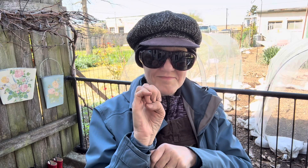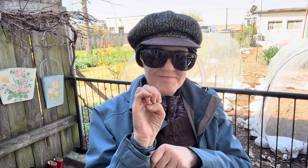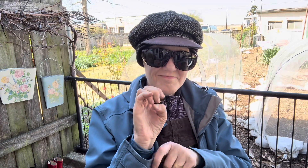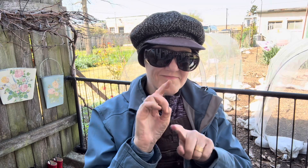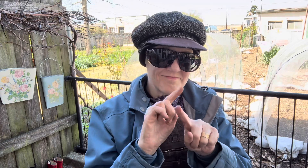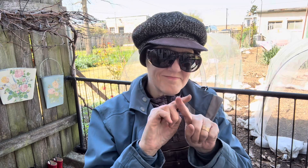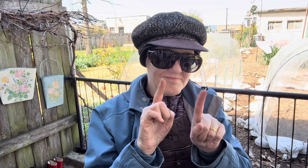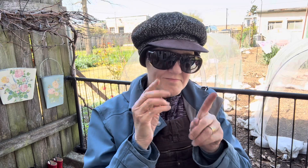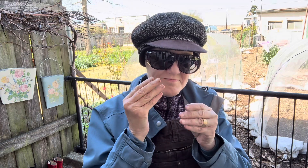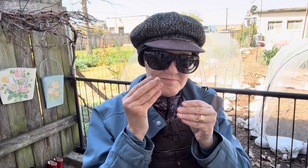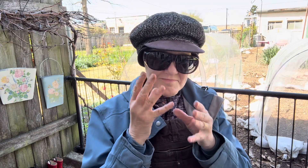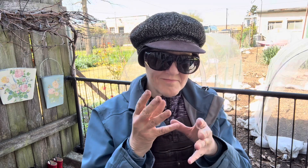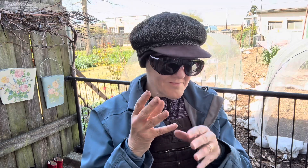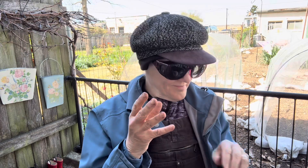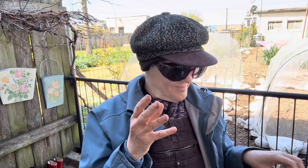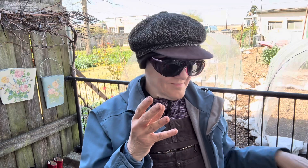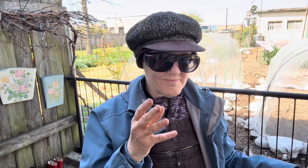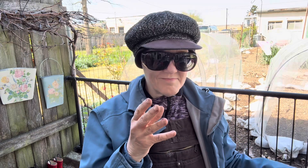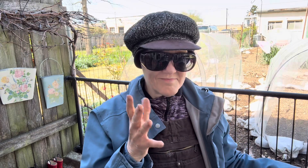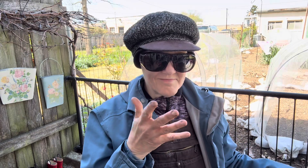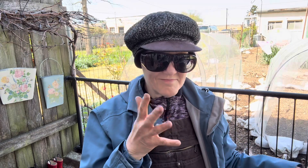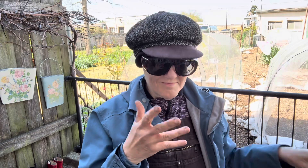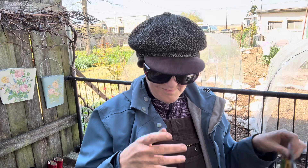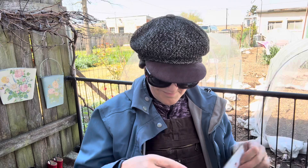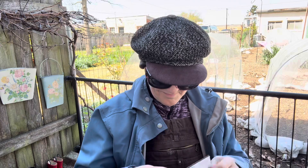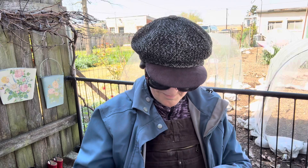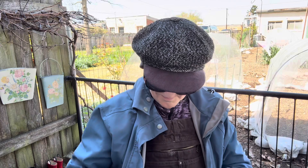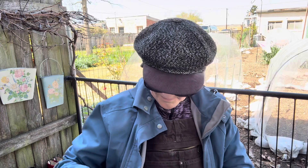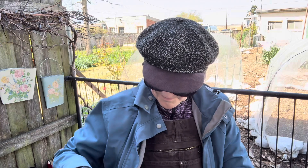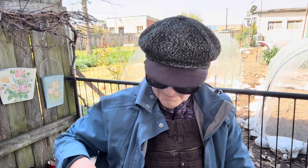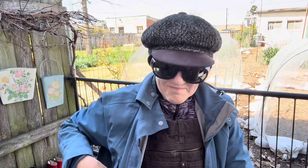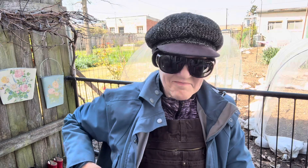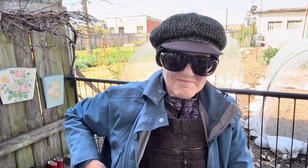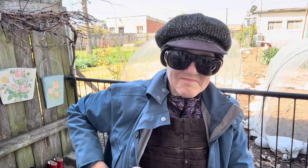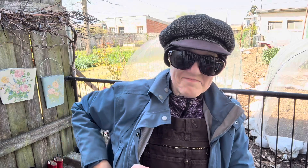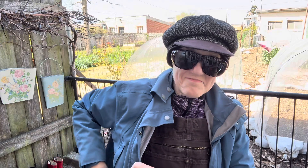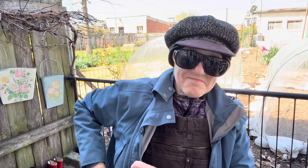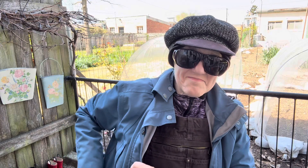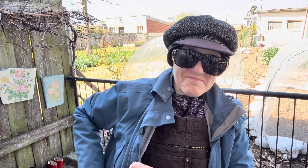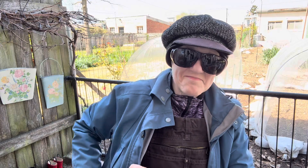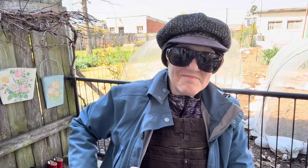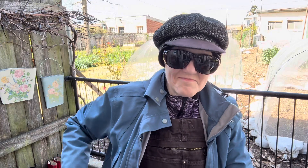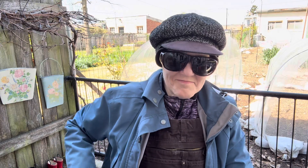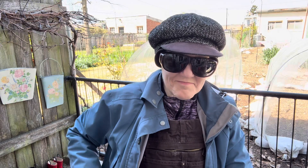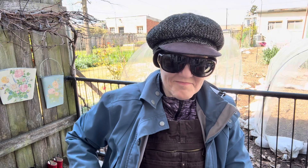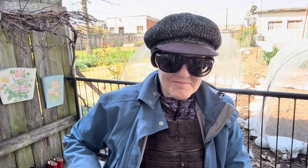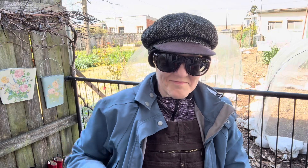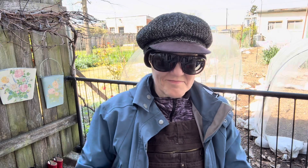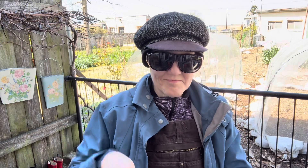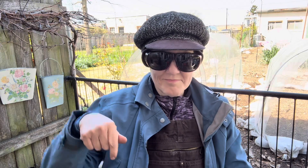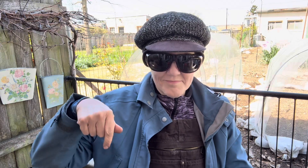website is going to give you different information. Hang on, it's windy. Let me put these away. I don't want them to blow